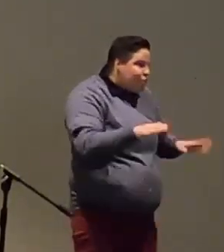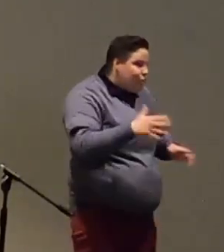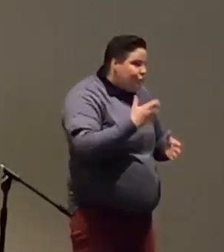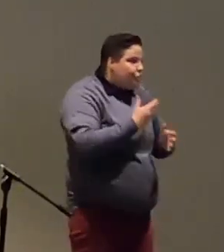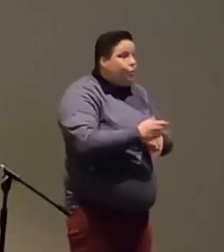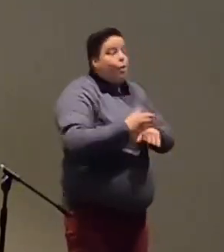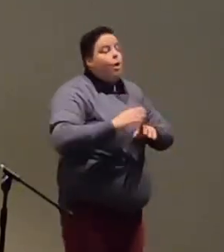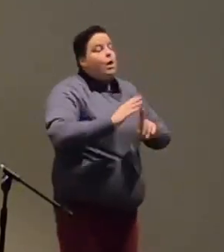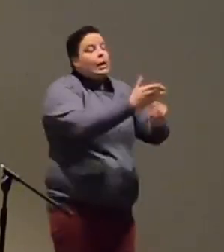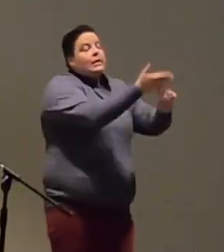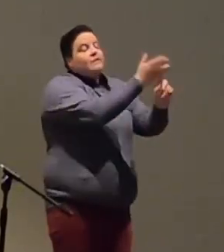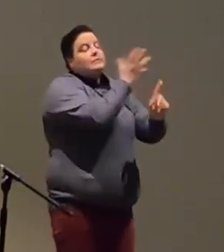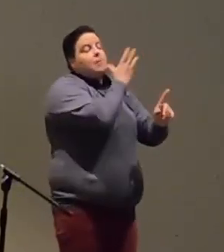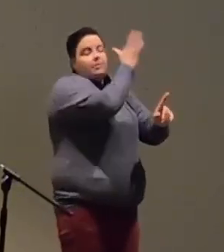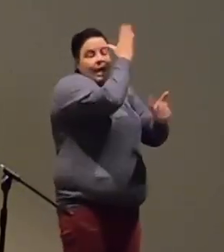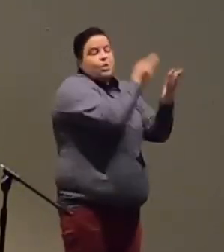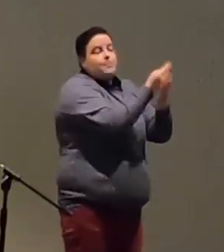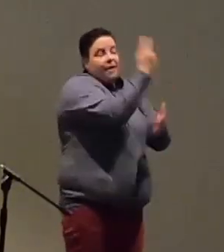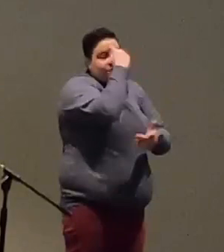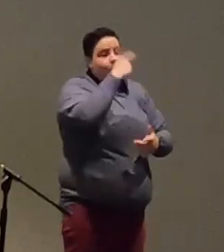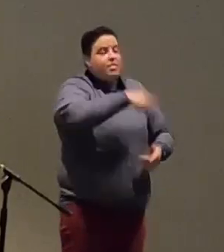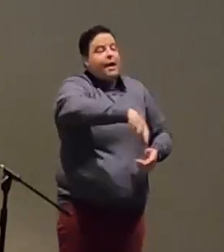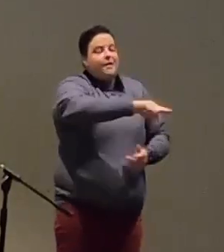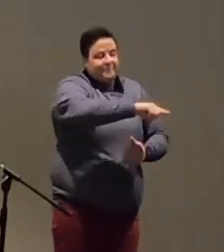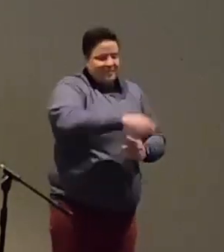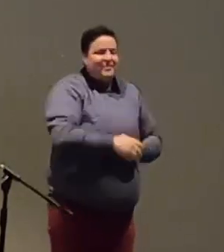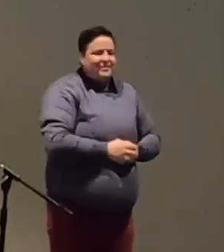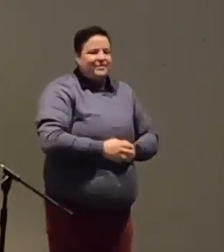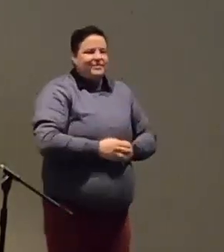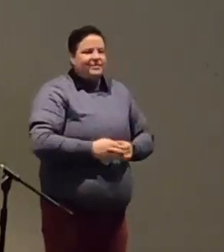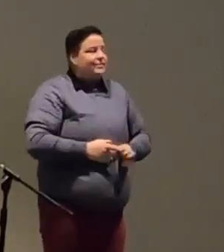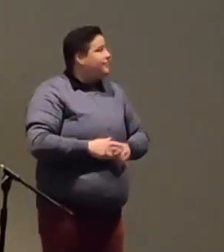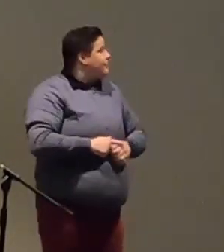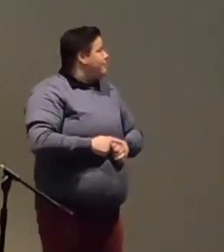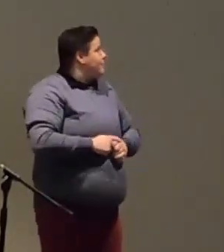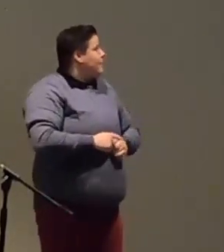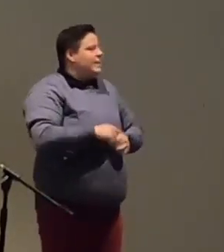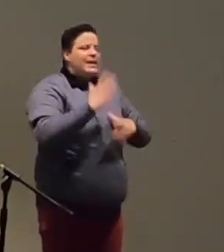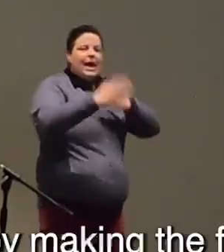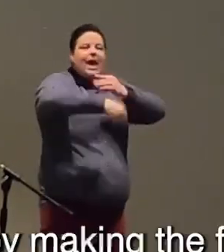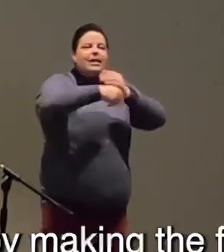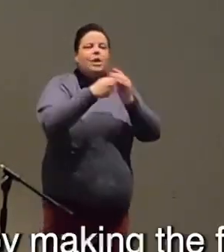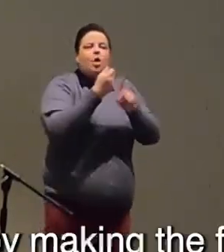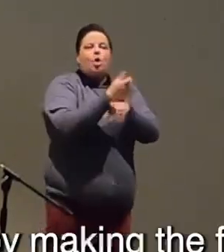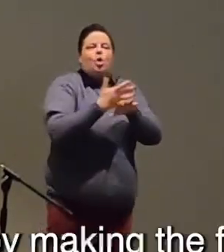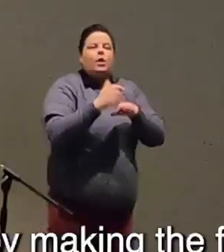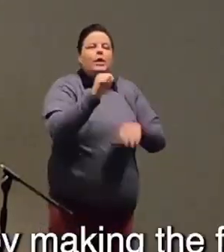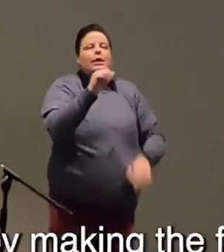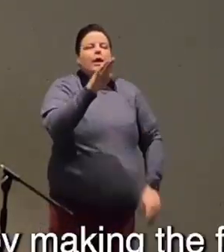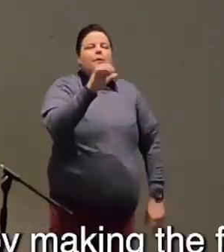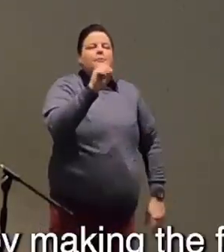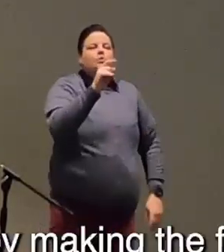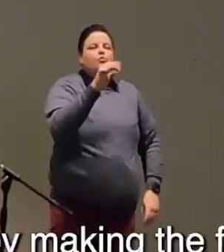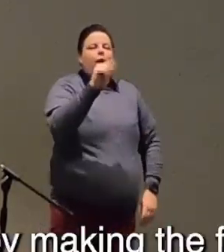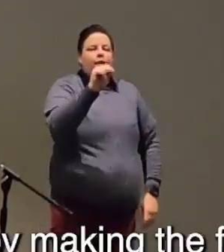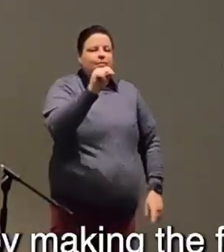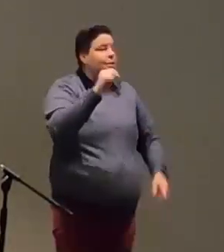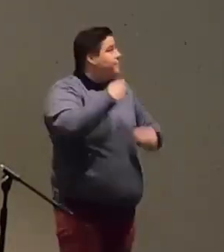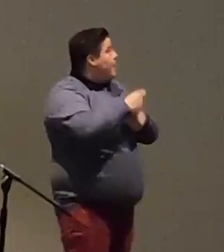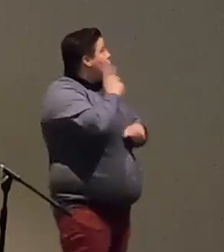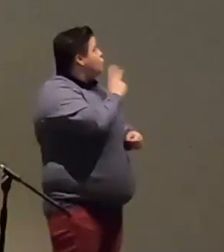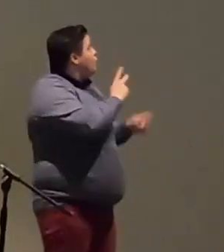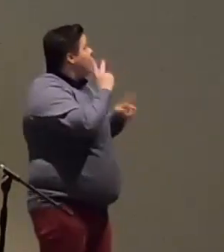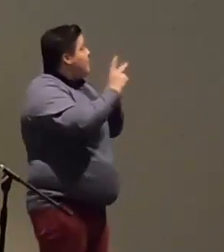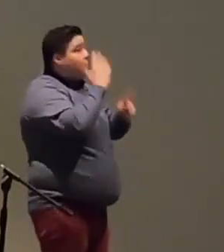their parents to buy for them. He employed the early form of abstraction by making the faces in the forefront visible.